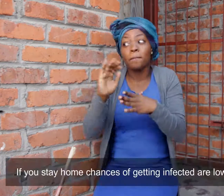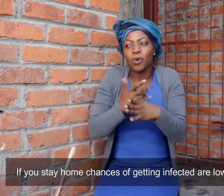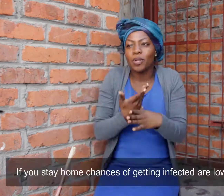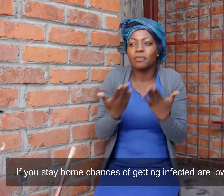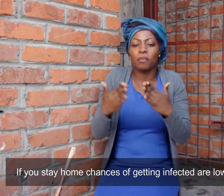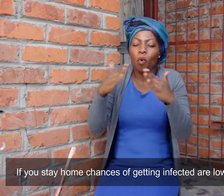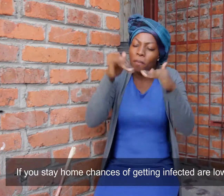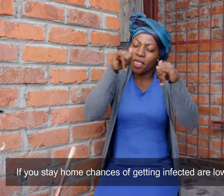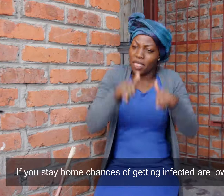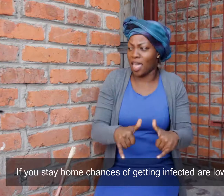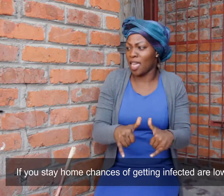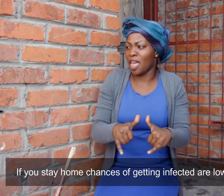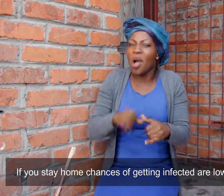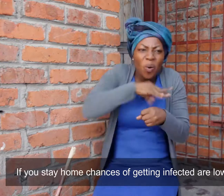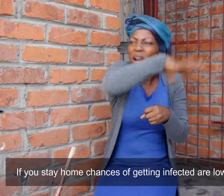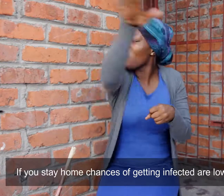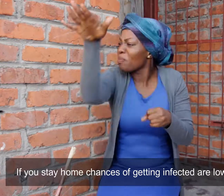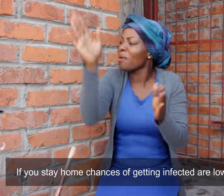So if we don't go out, means And